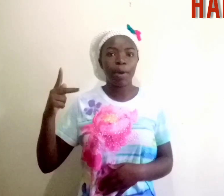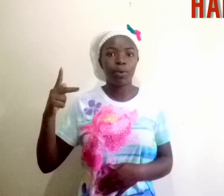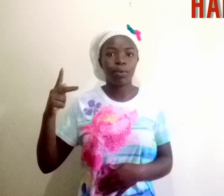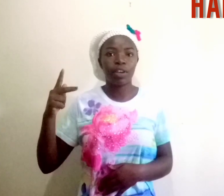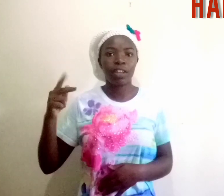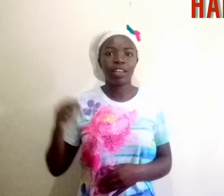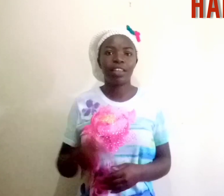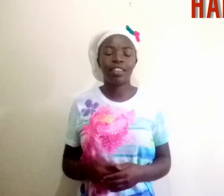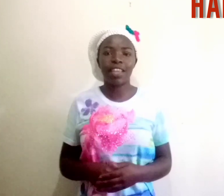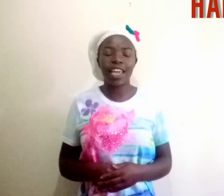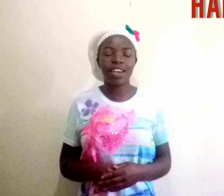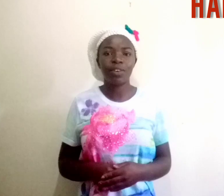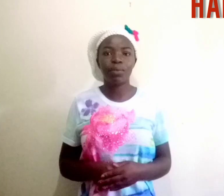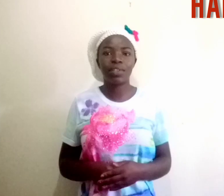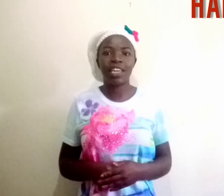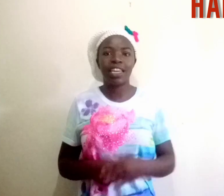Habakkuk. Then we sign.